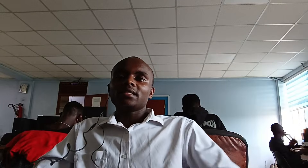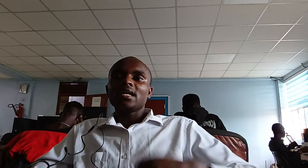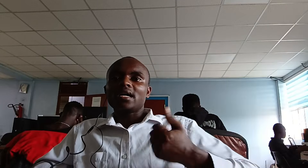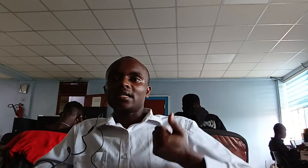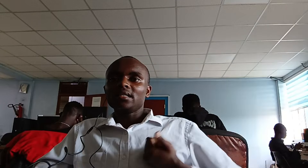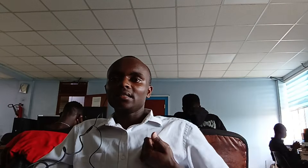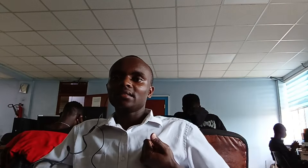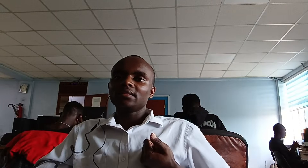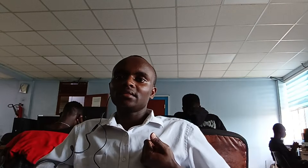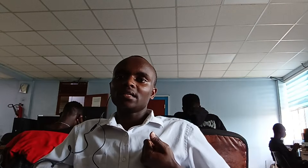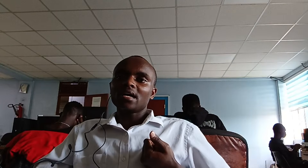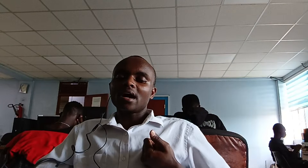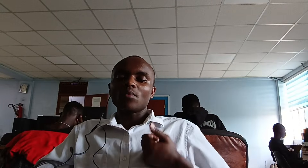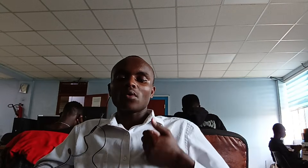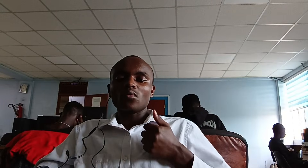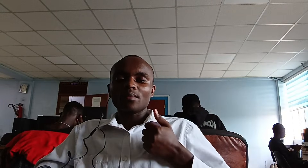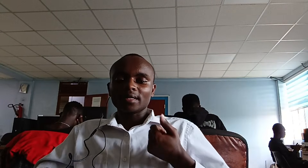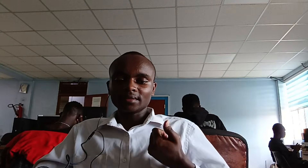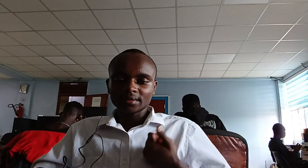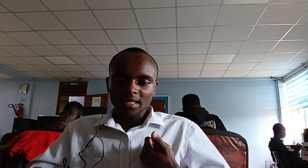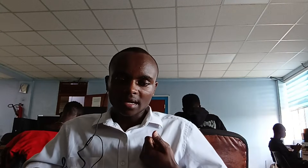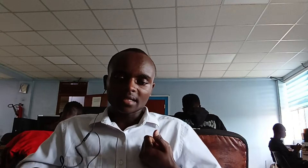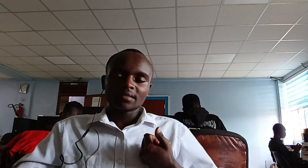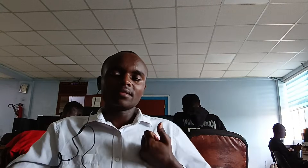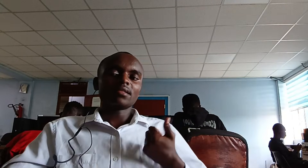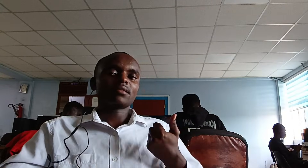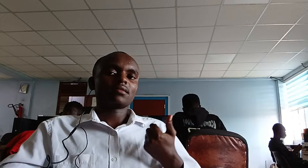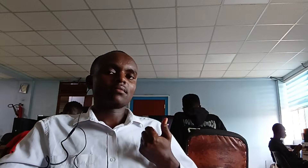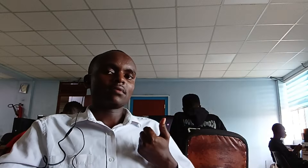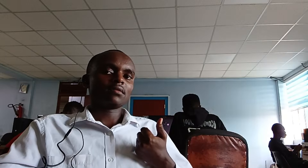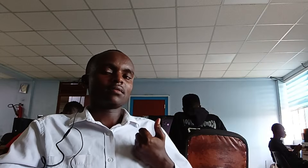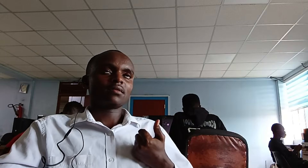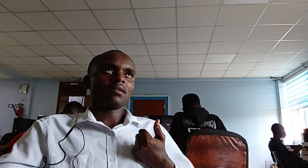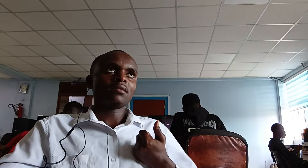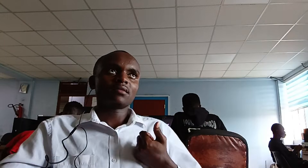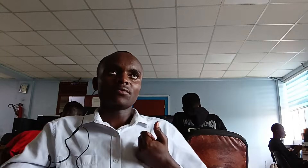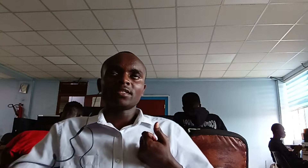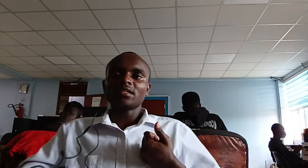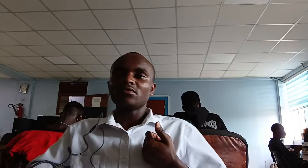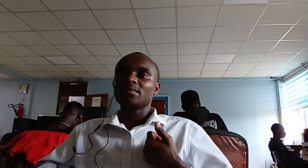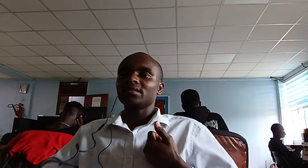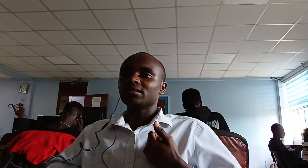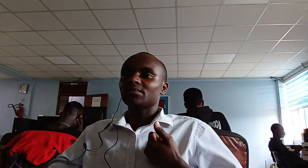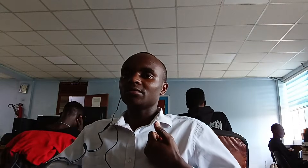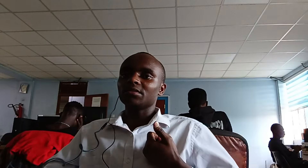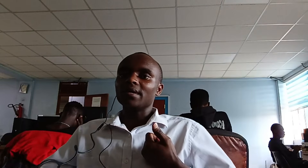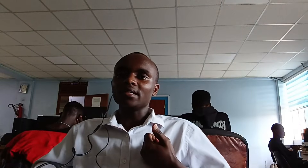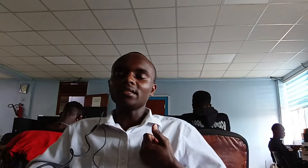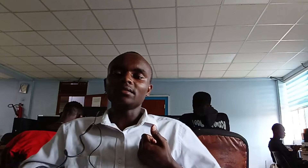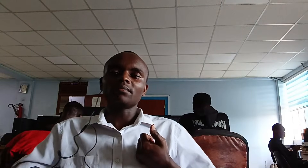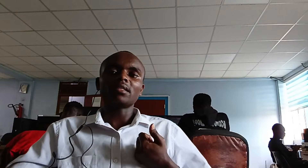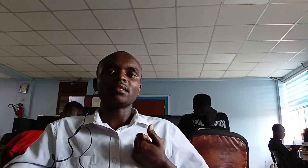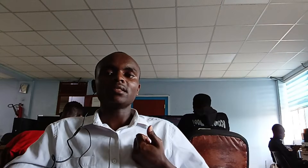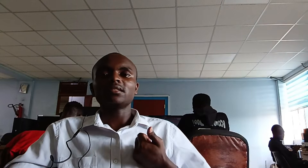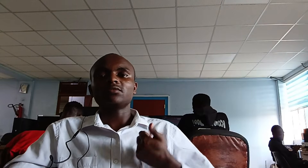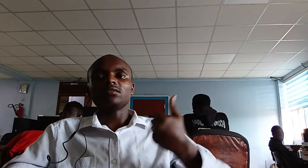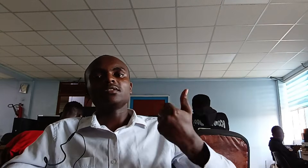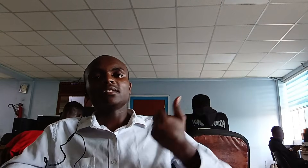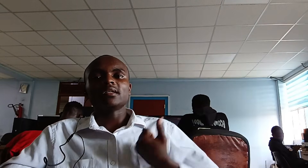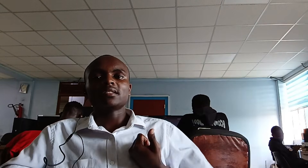girl. I'm a woman. It's just, since we said a woman, someone is married, but in this case we use the sign for